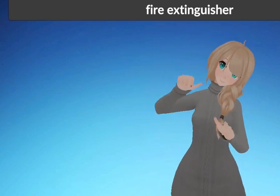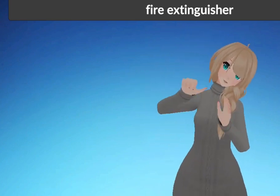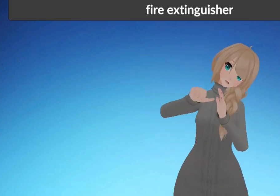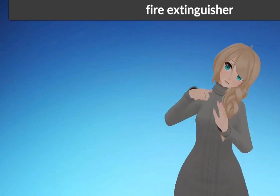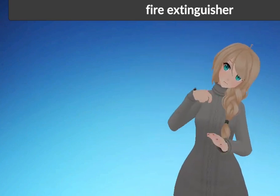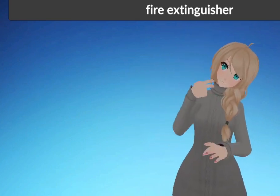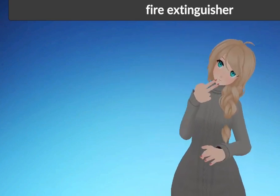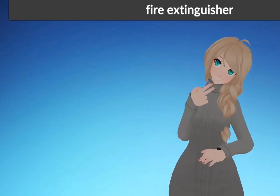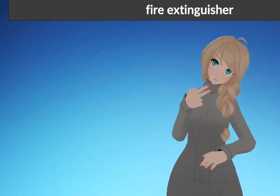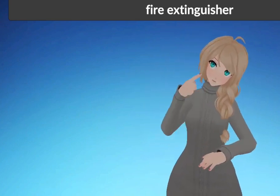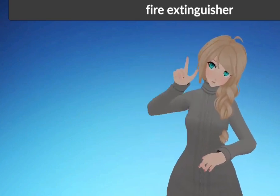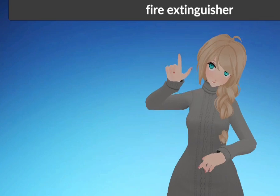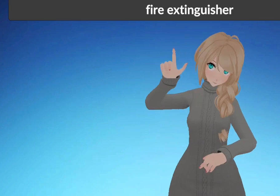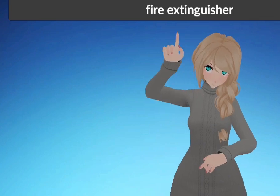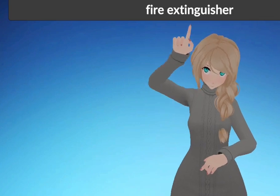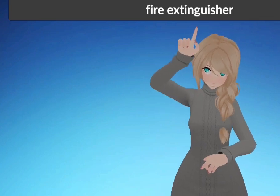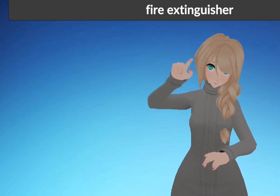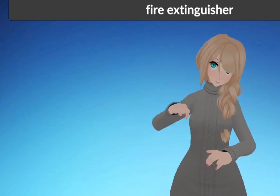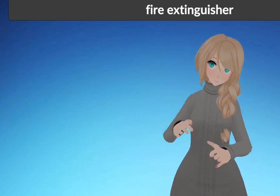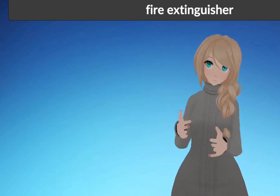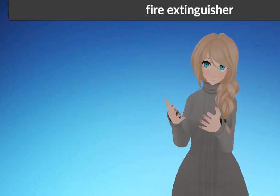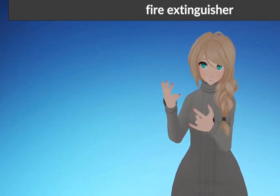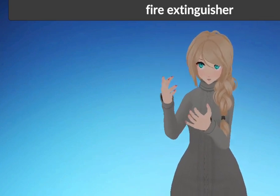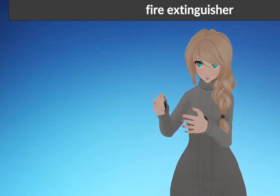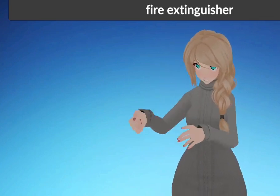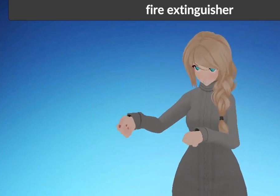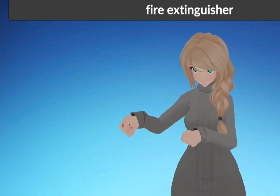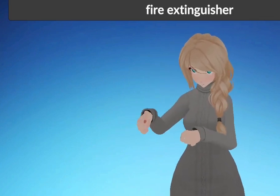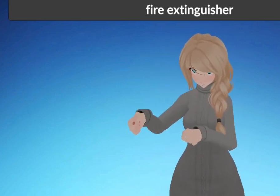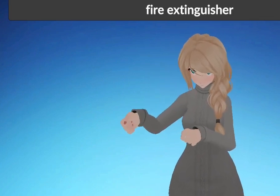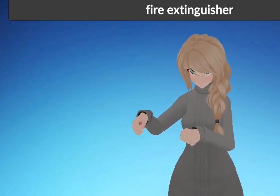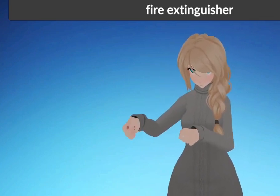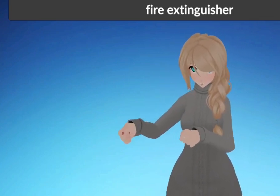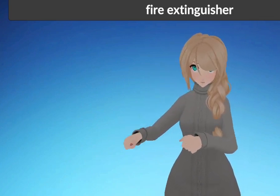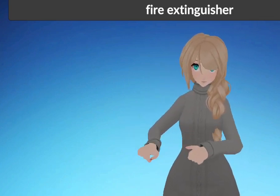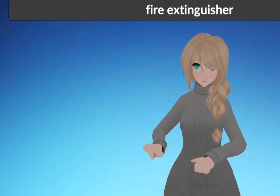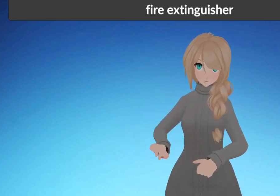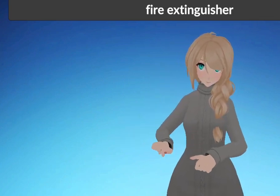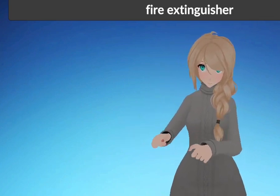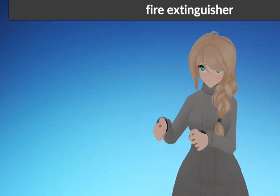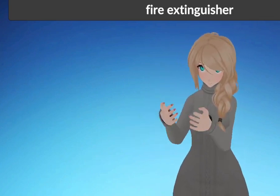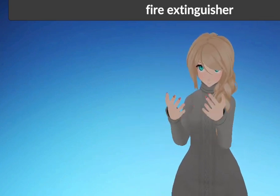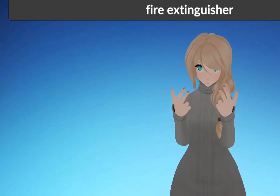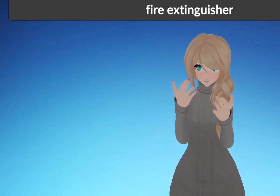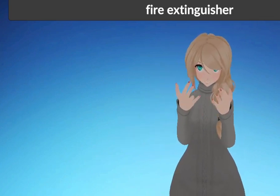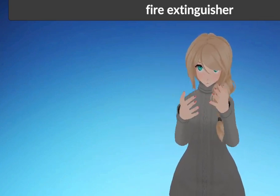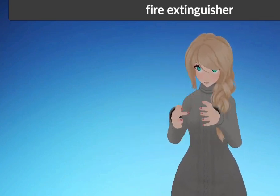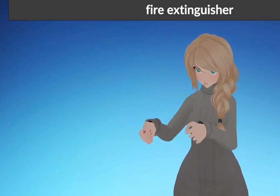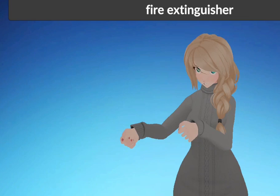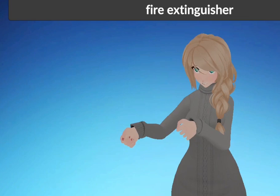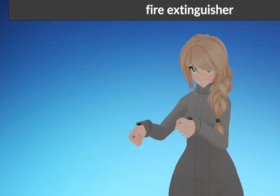Half of me to say that word. Fire that thing. I guess fire